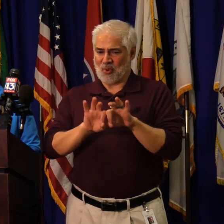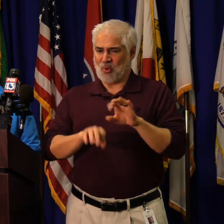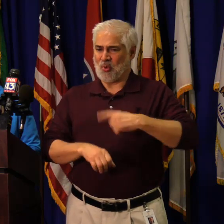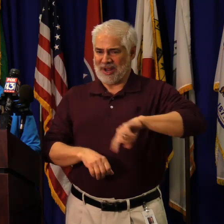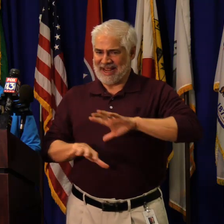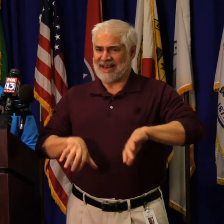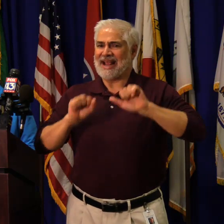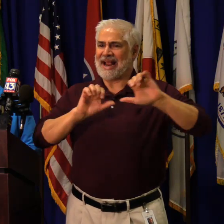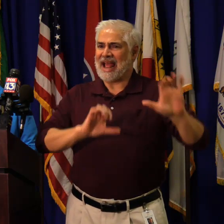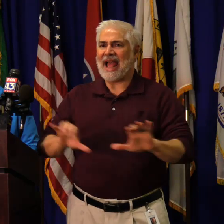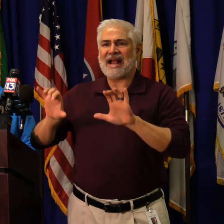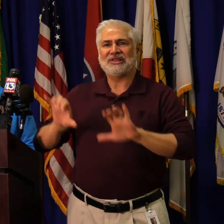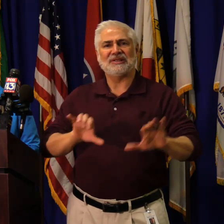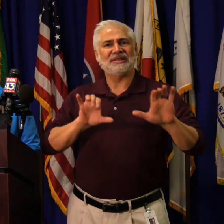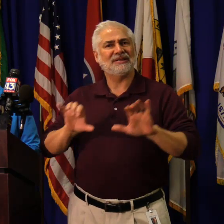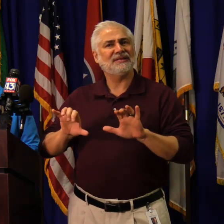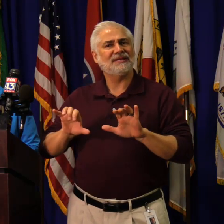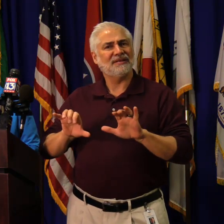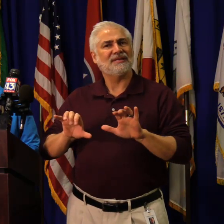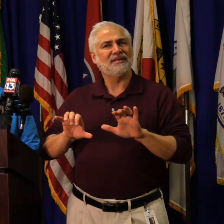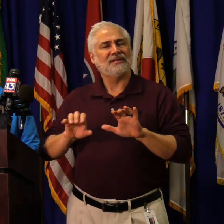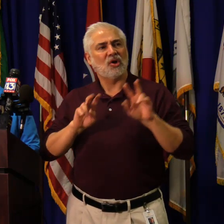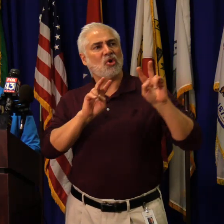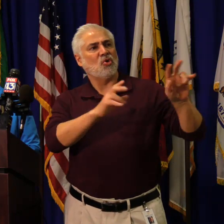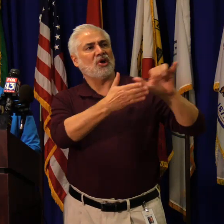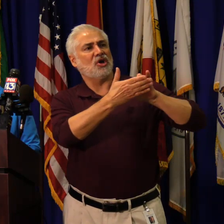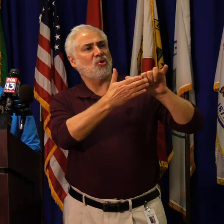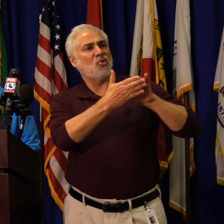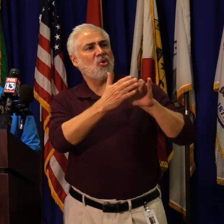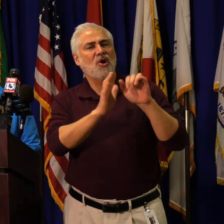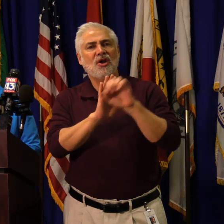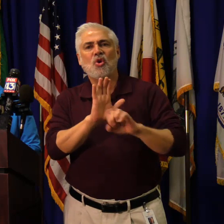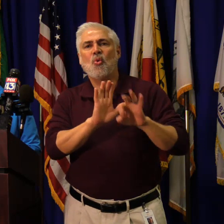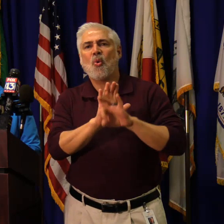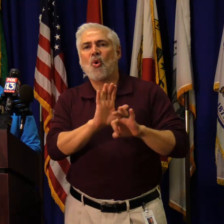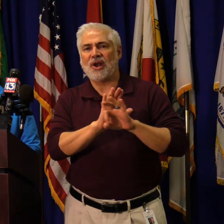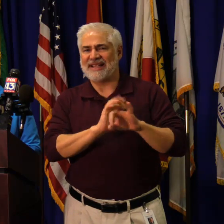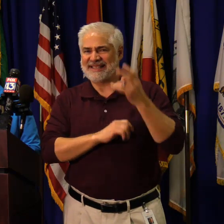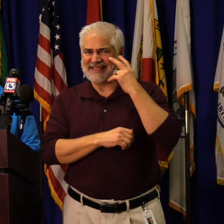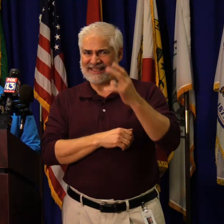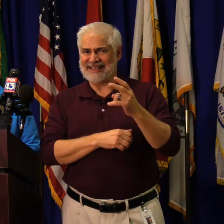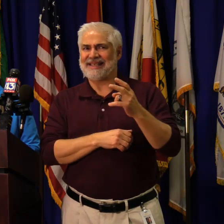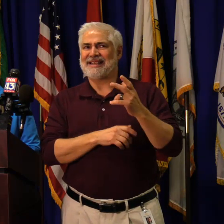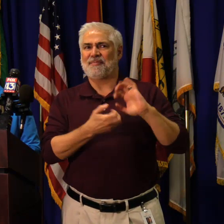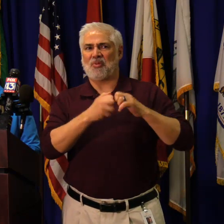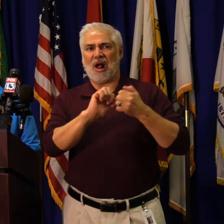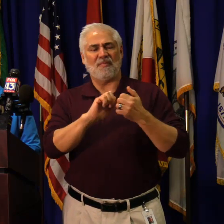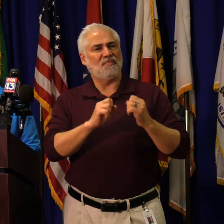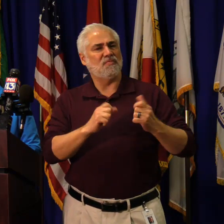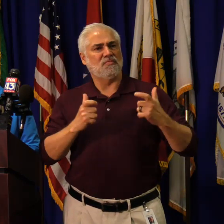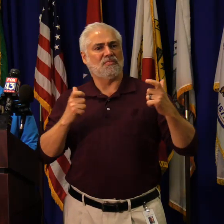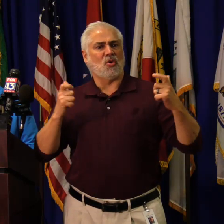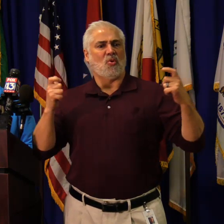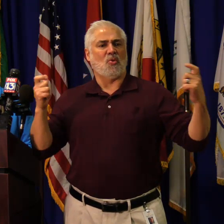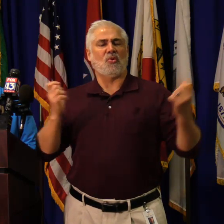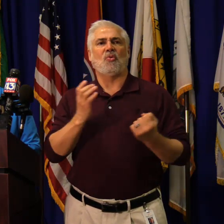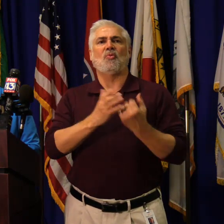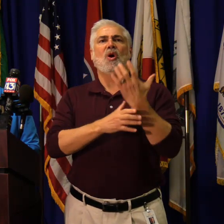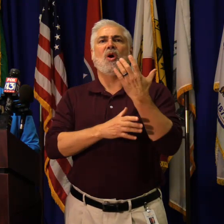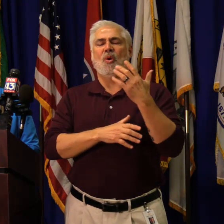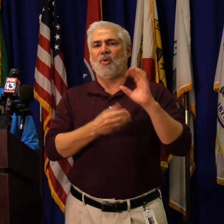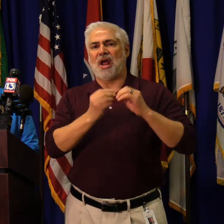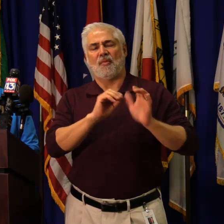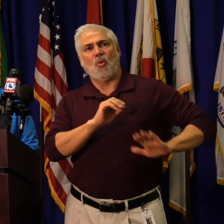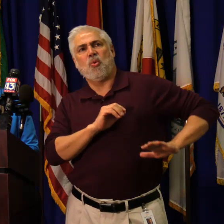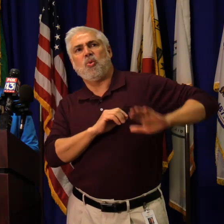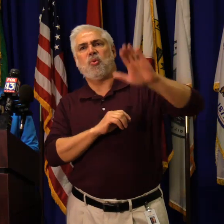take action. We only need to look to New York and New Orleans and see how exponentially this problem is growing. And so I implore all of you